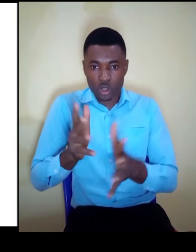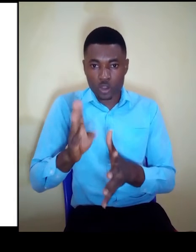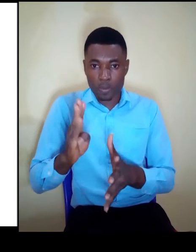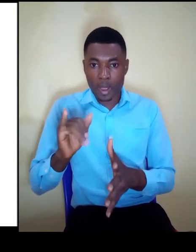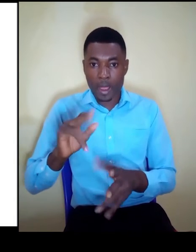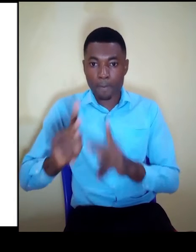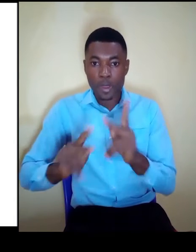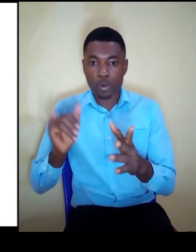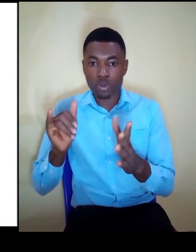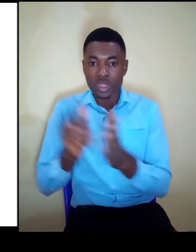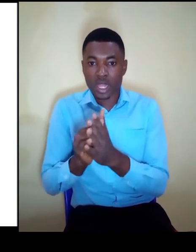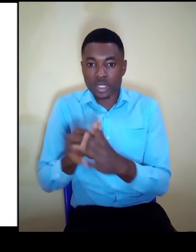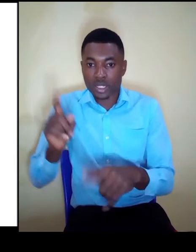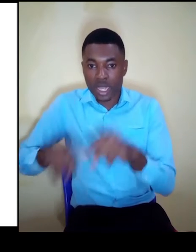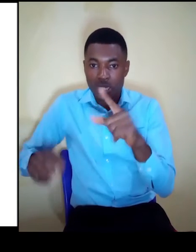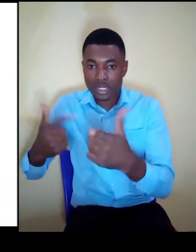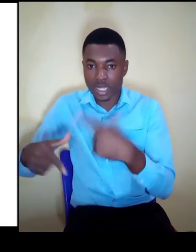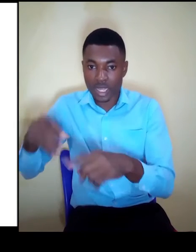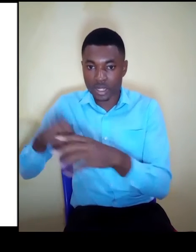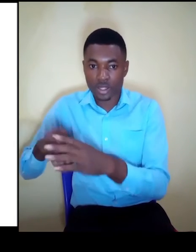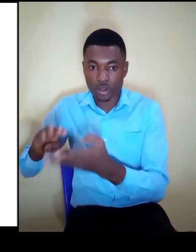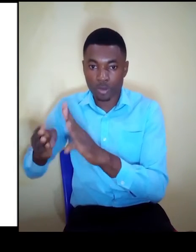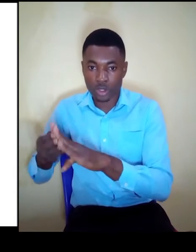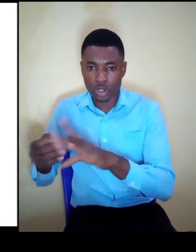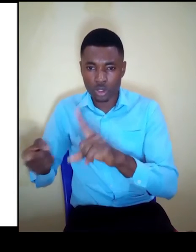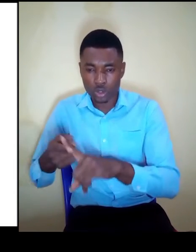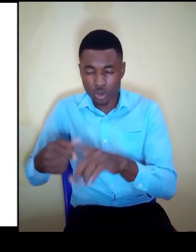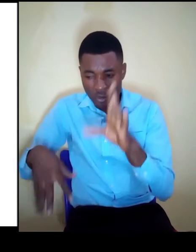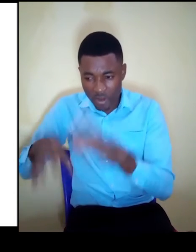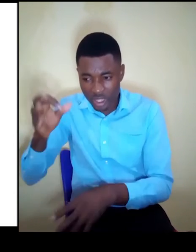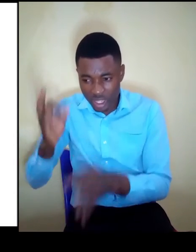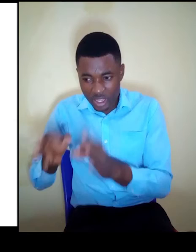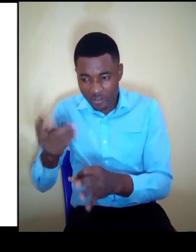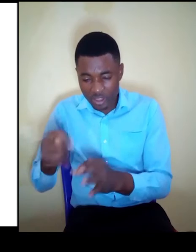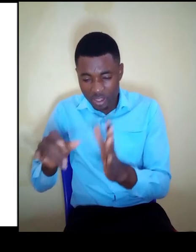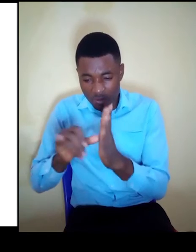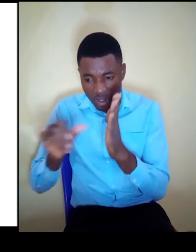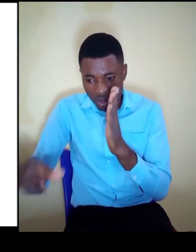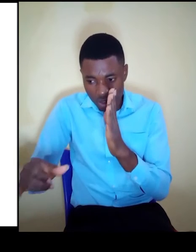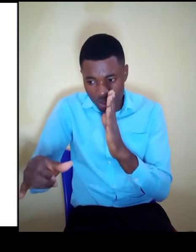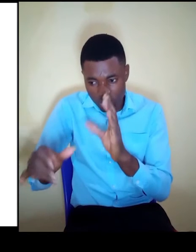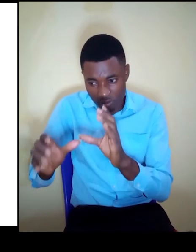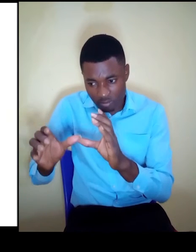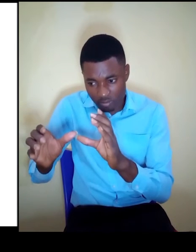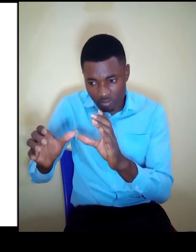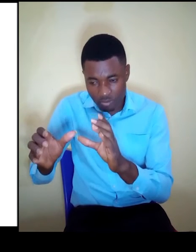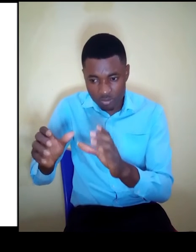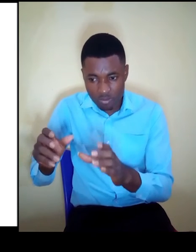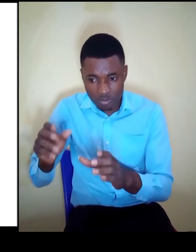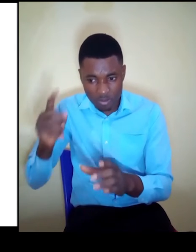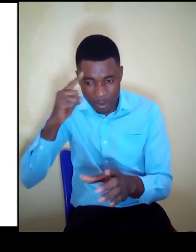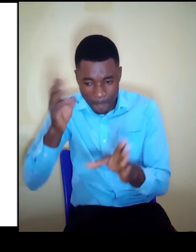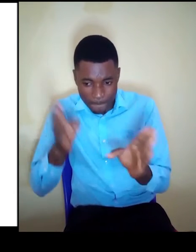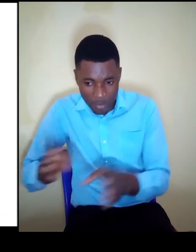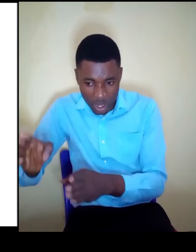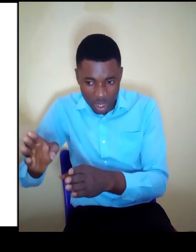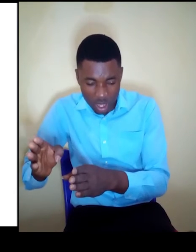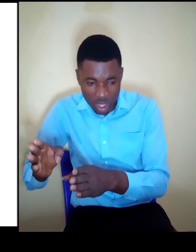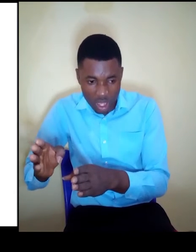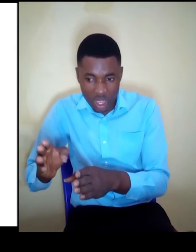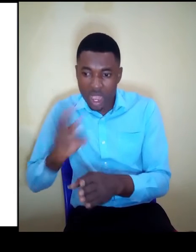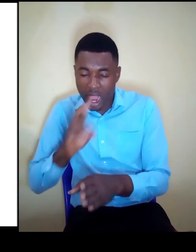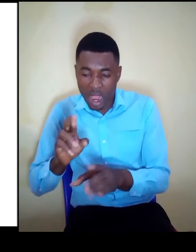as I said earlier, to identify if the iconic strategies used by gesturers, signers are the same as what is used